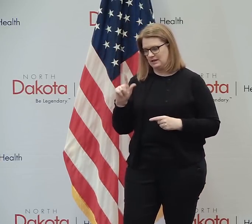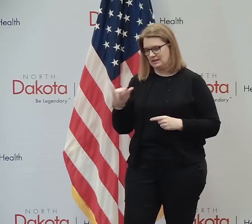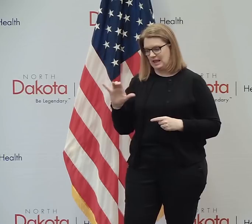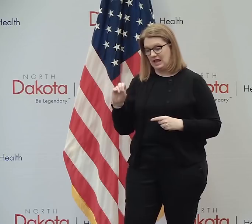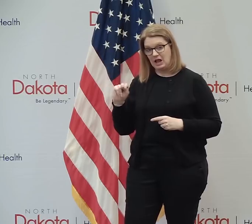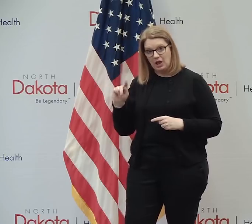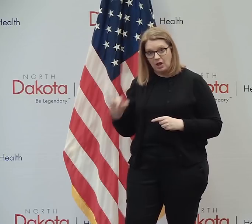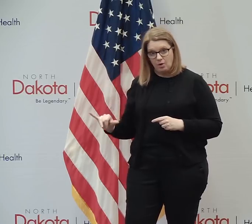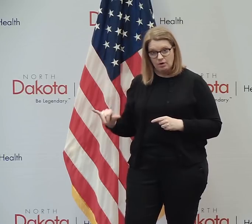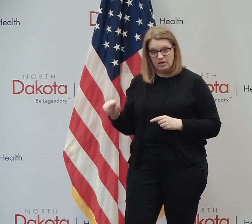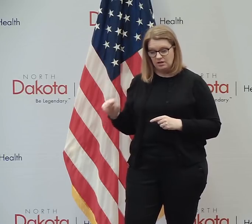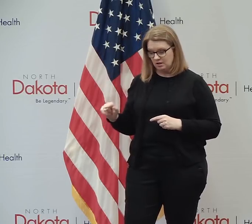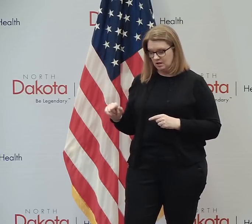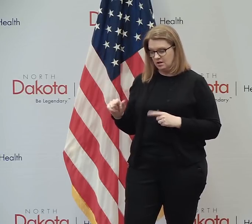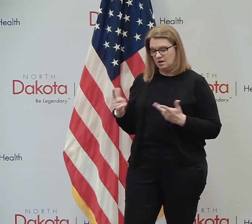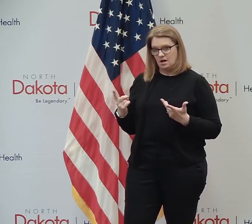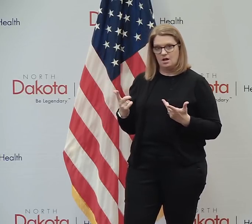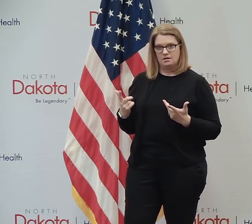thing is